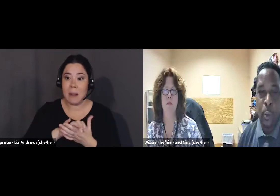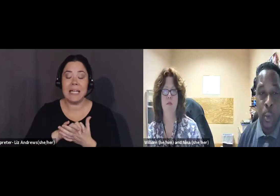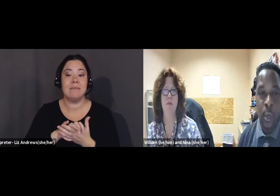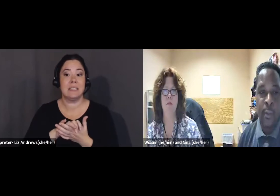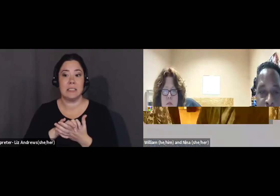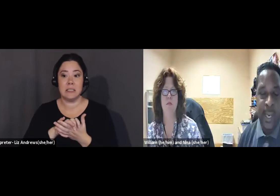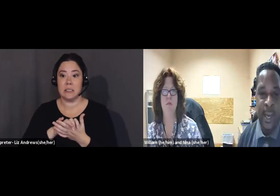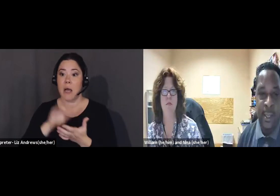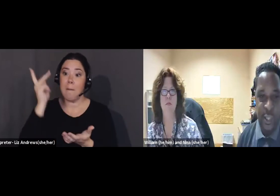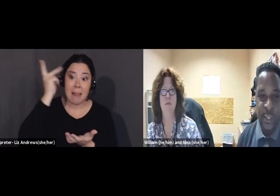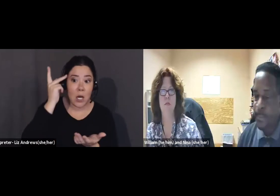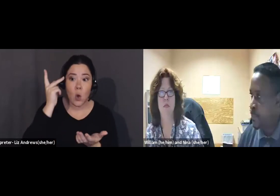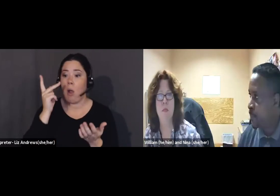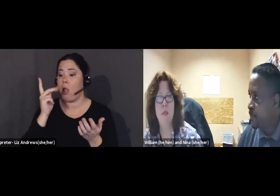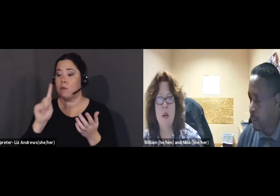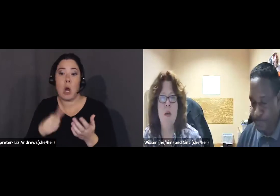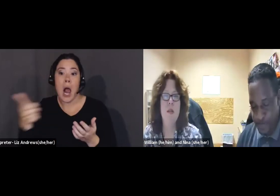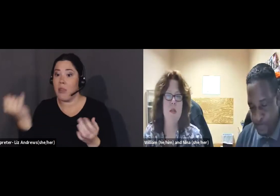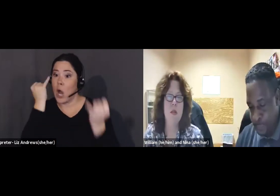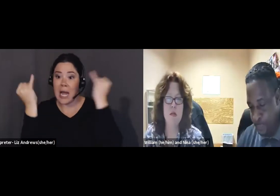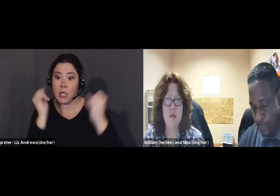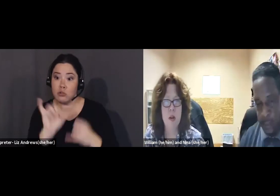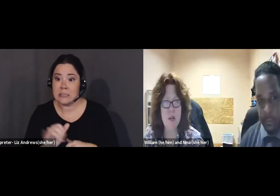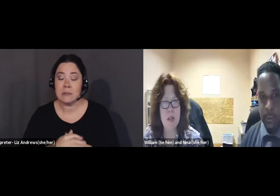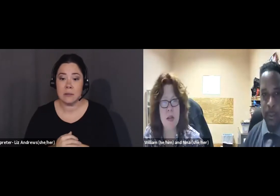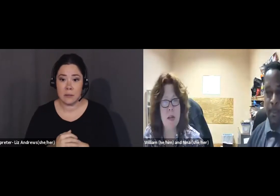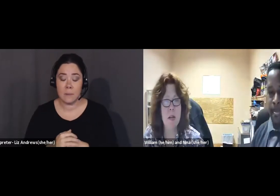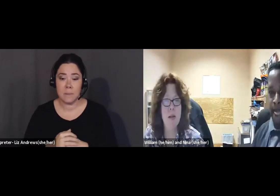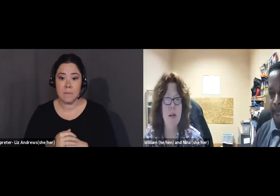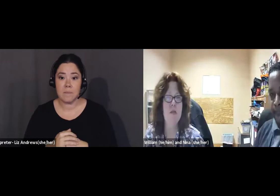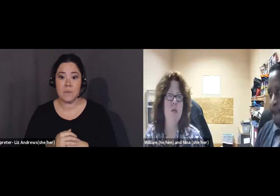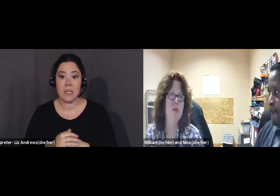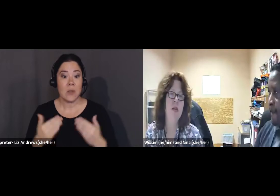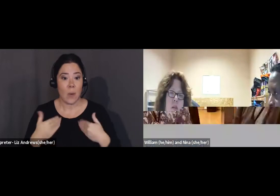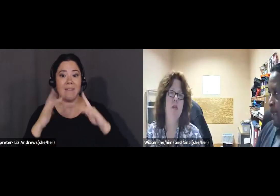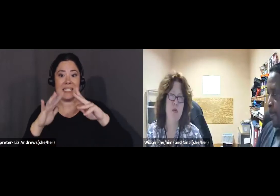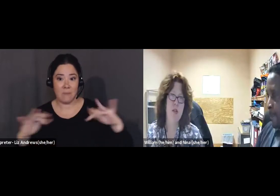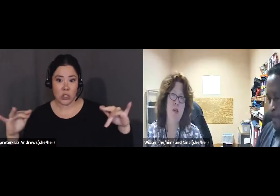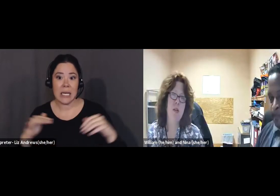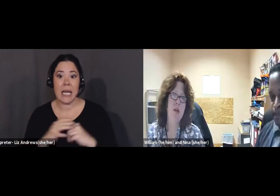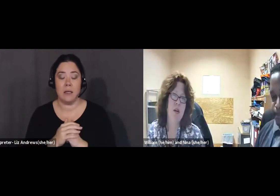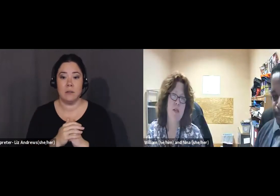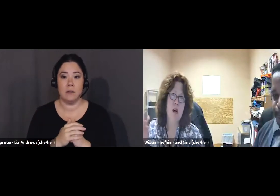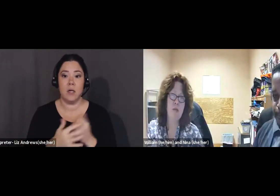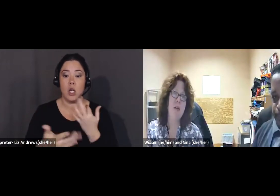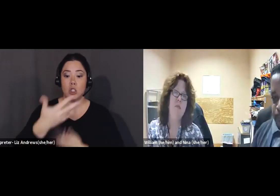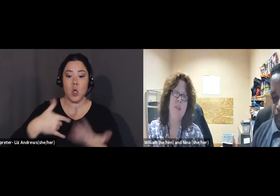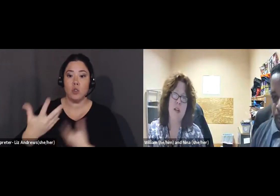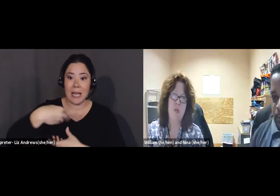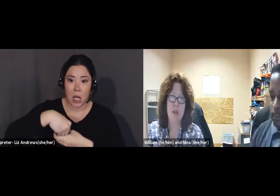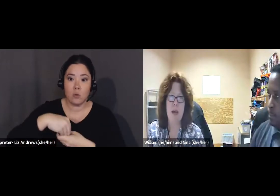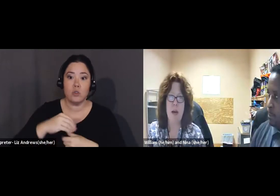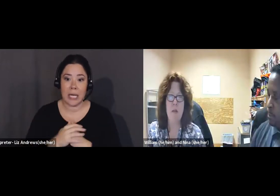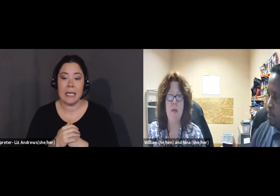and political or other ideologies. So there's diversity. Now, social inclusion is